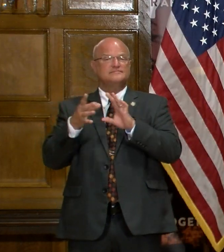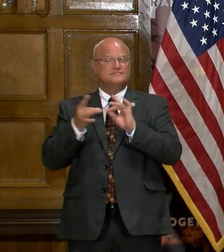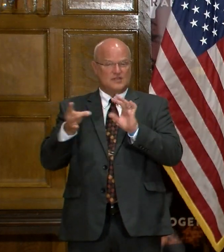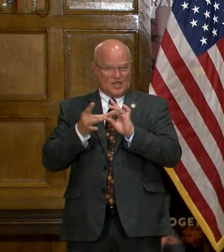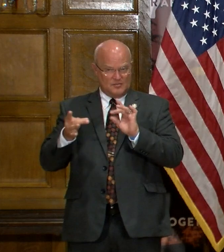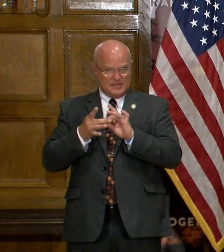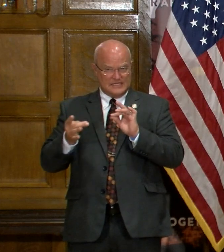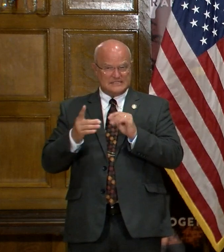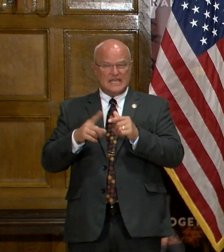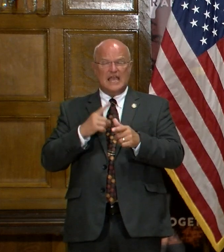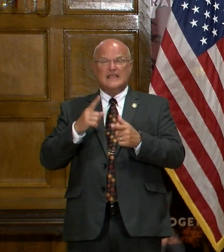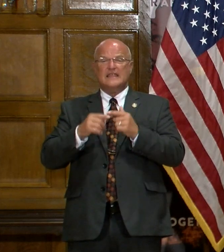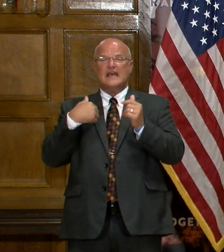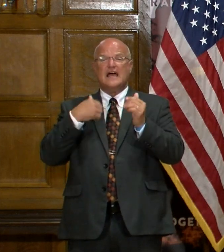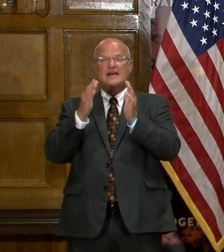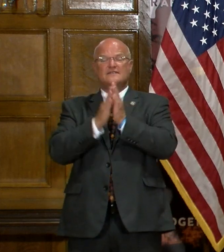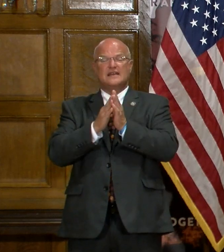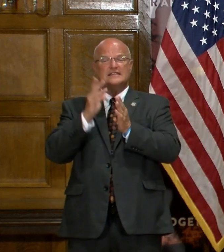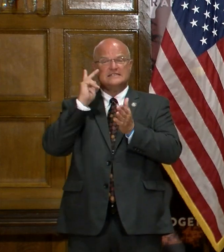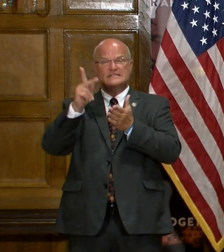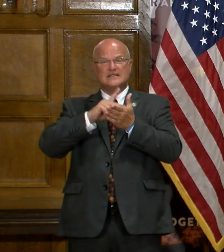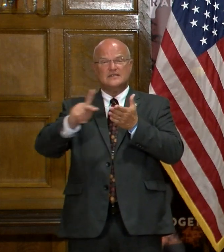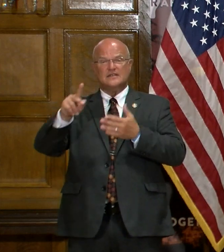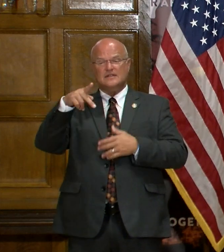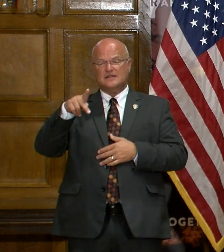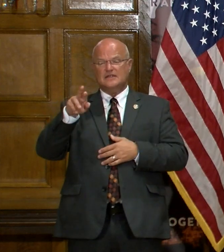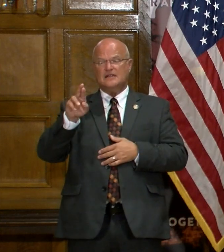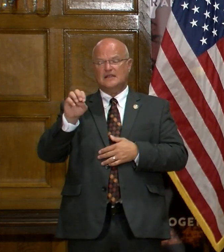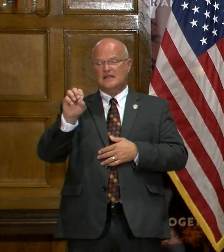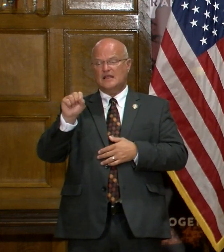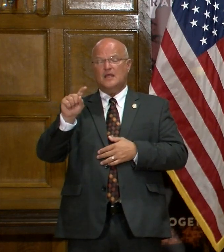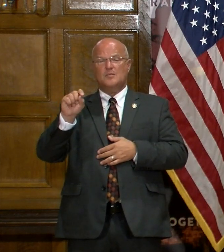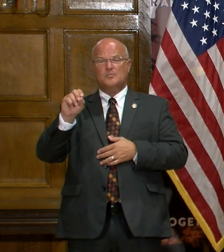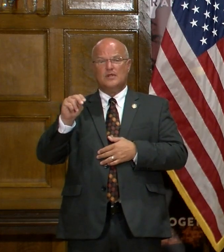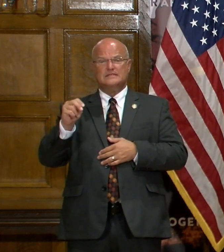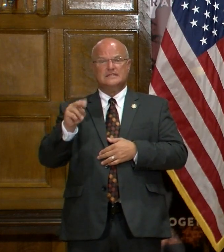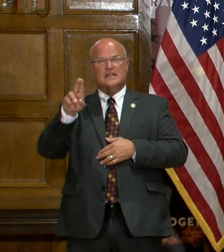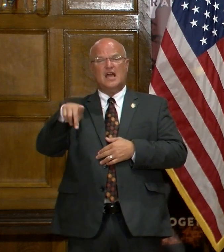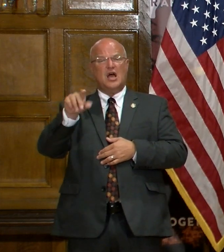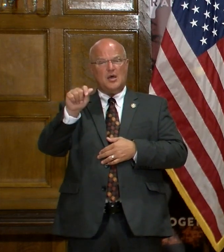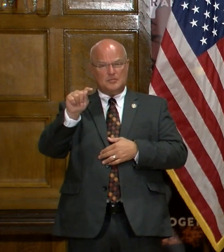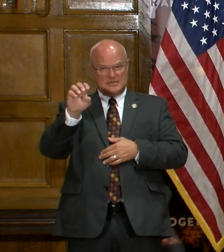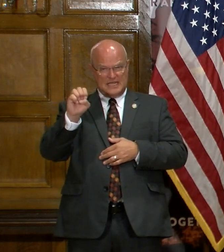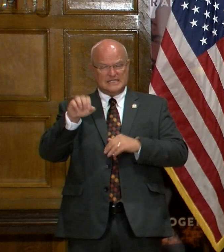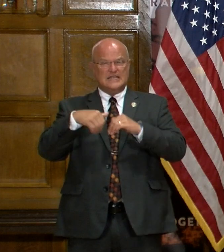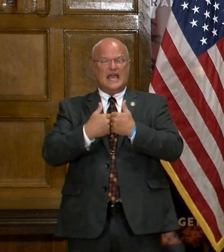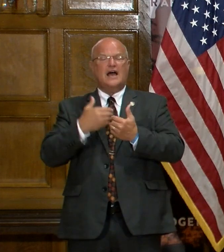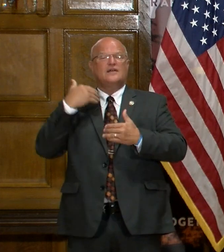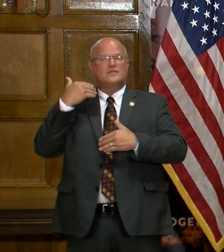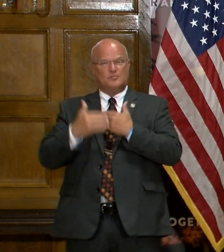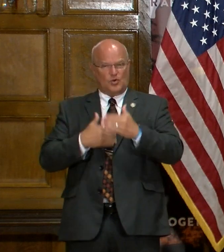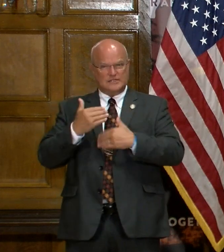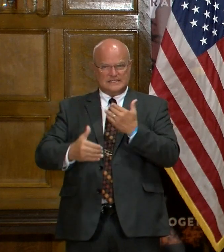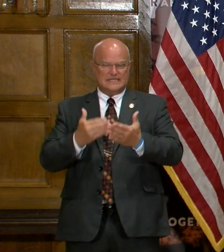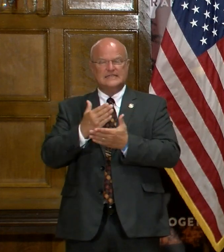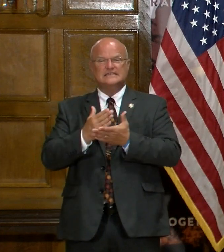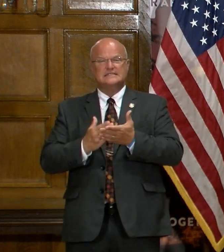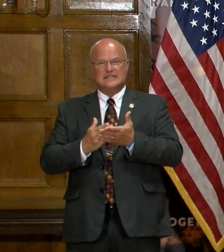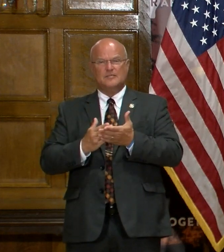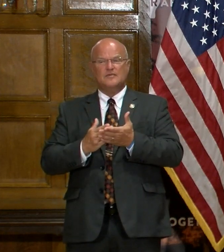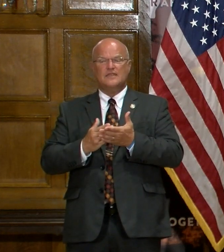your comments, and then I've asked Secretary Preston to give us some updates in terms of how they're processing some of